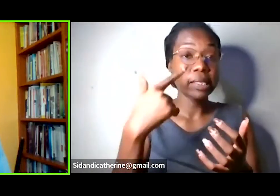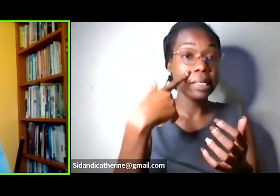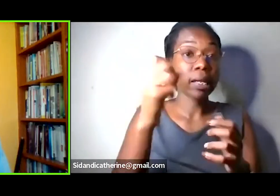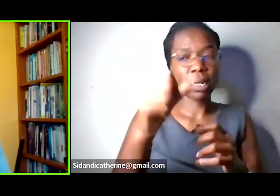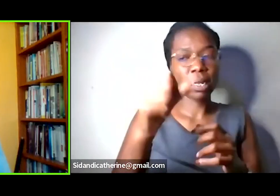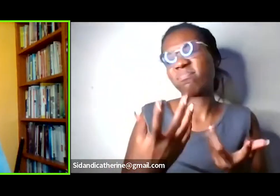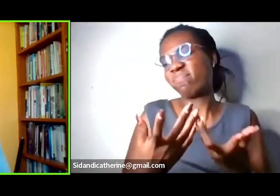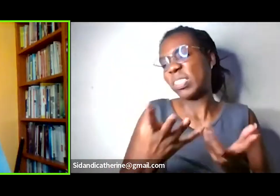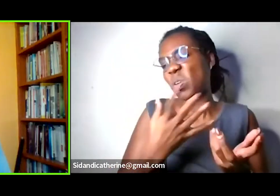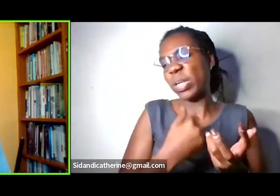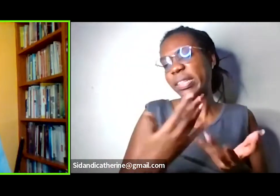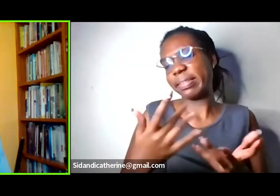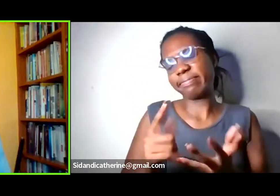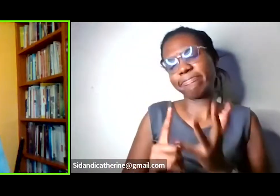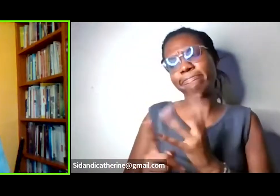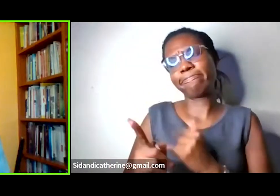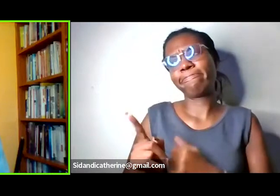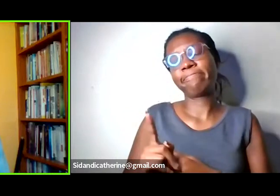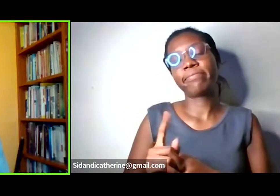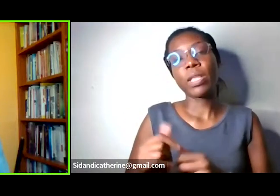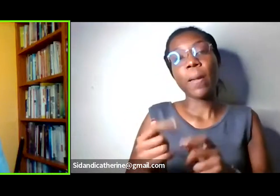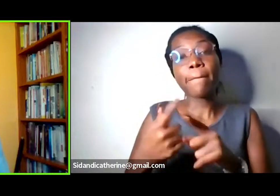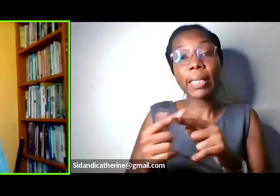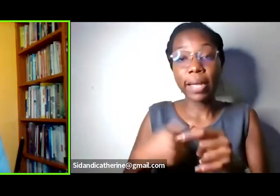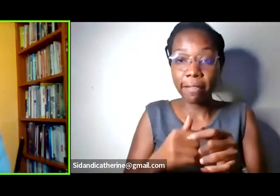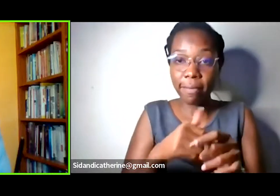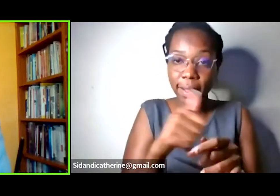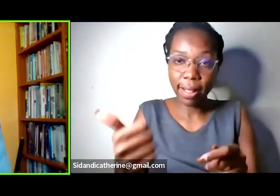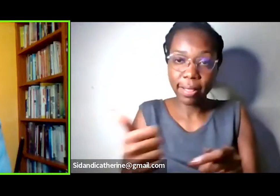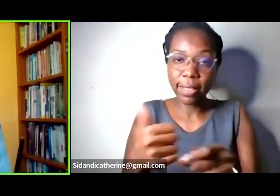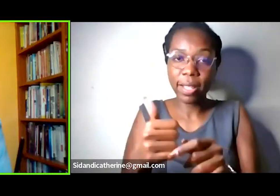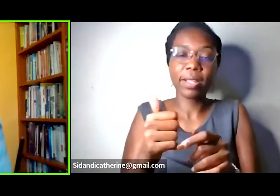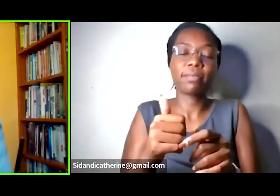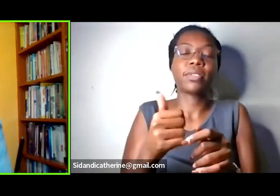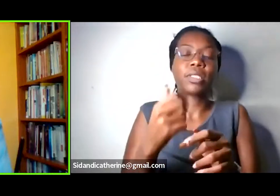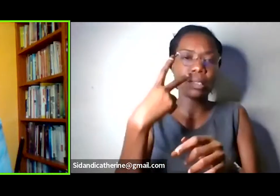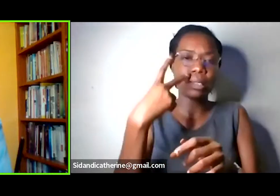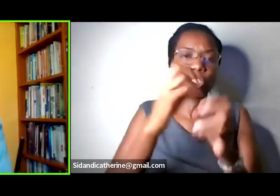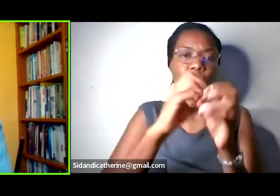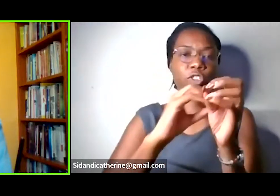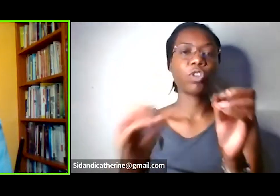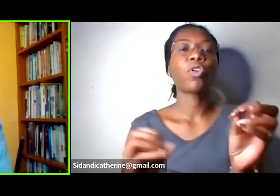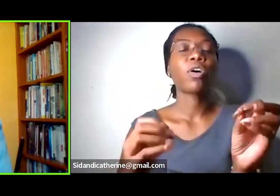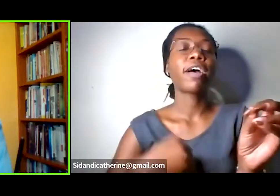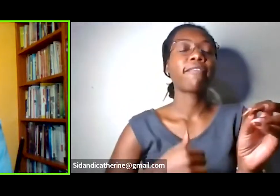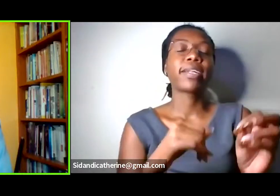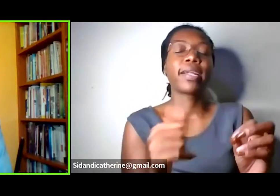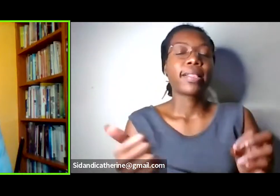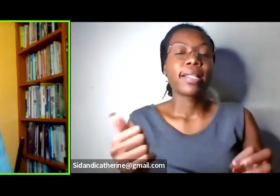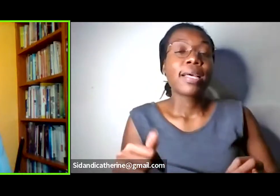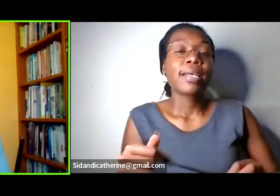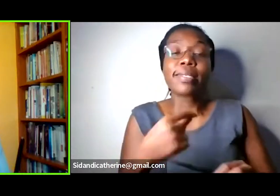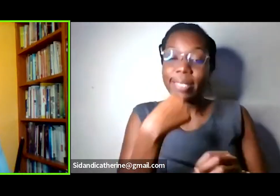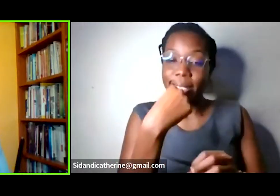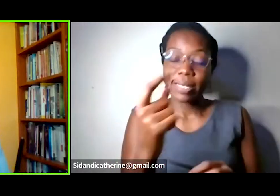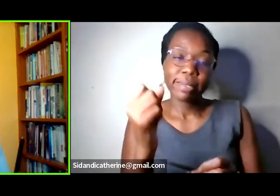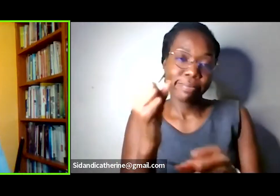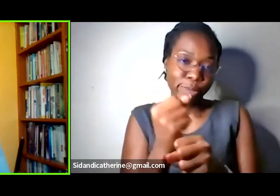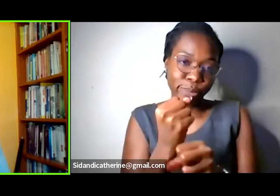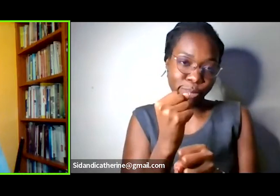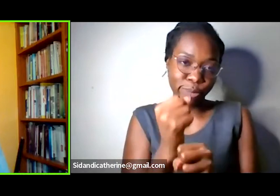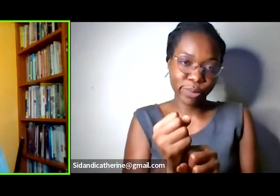my issues. If you don't know them, ask, but connect with me. The customer is yearning for a deep